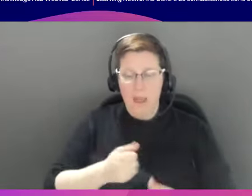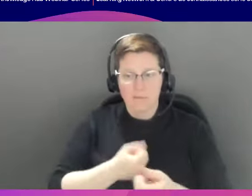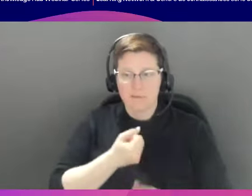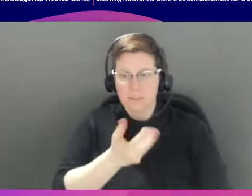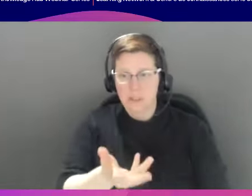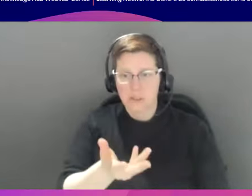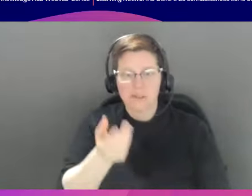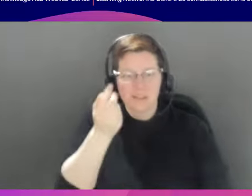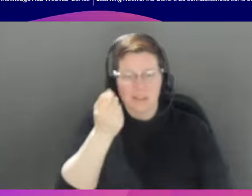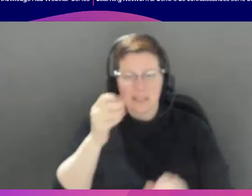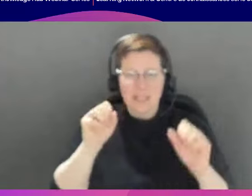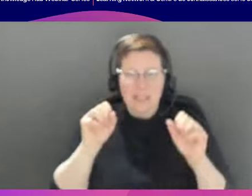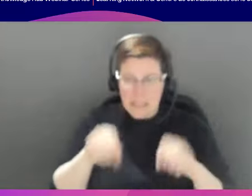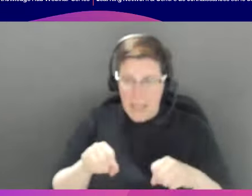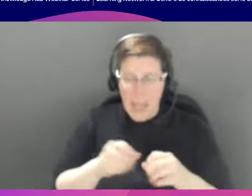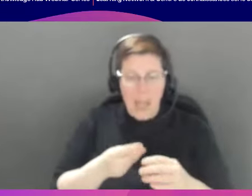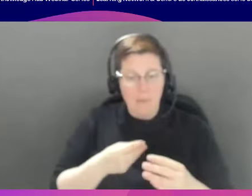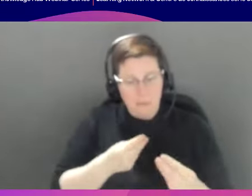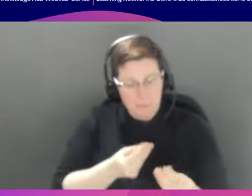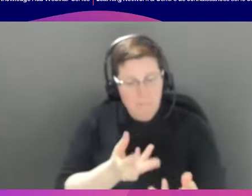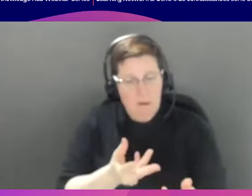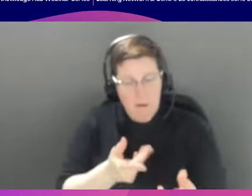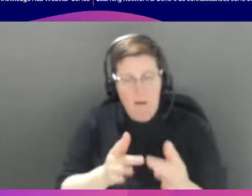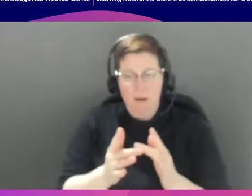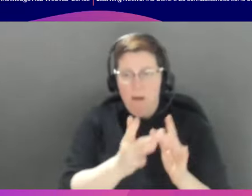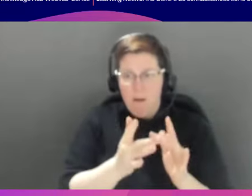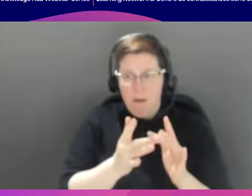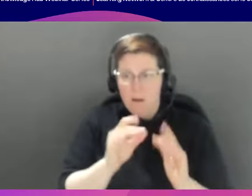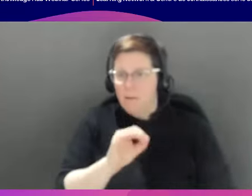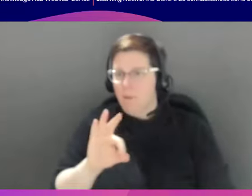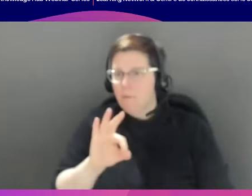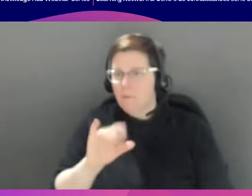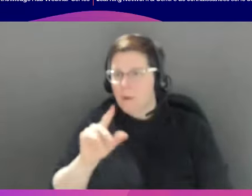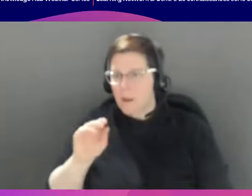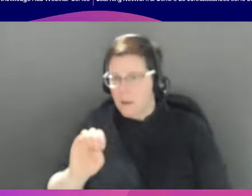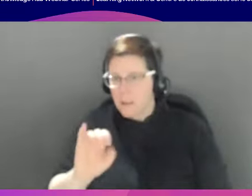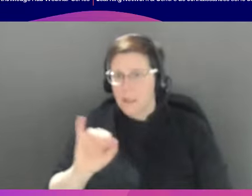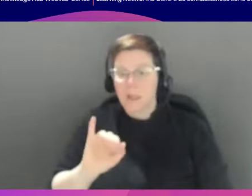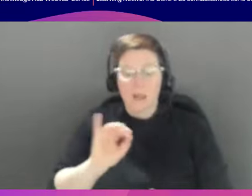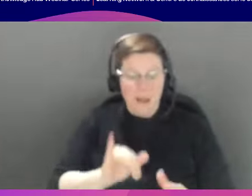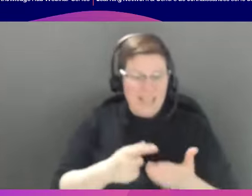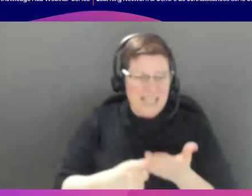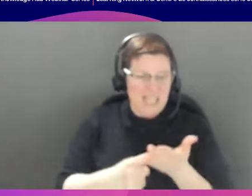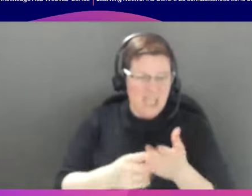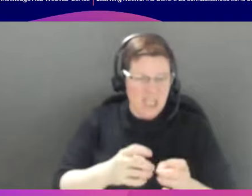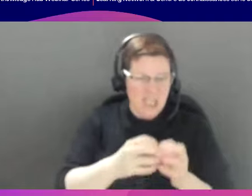be dialogical through the online and offline sphere, and how it ultimately can lead to physical acts of